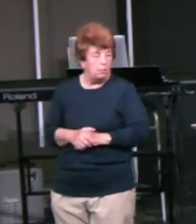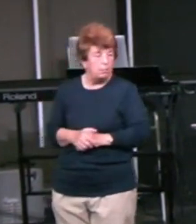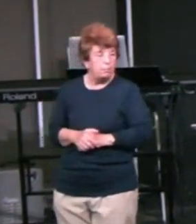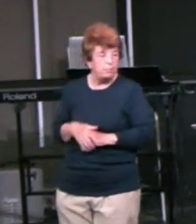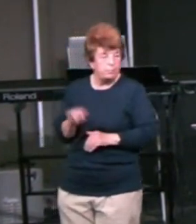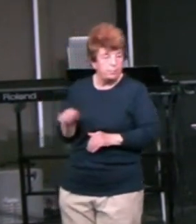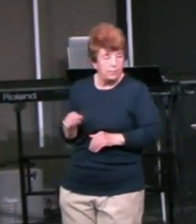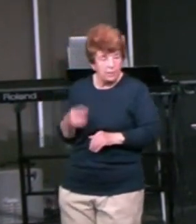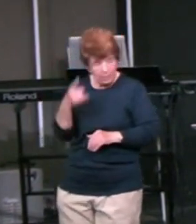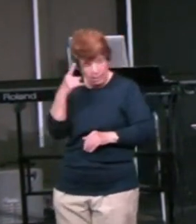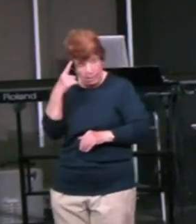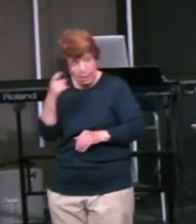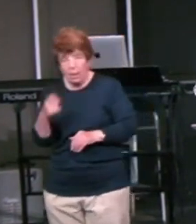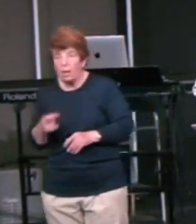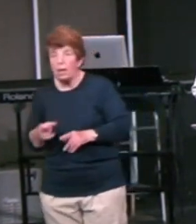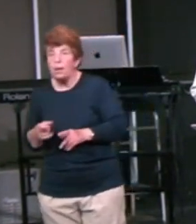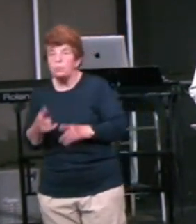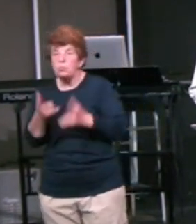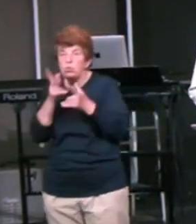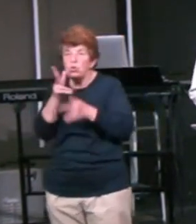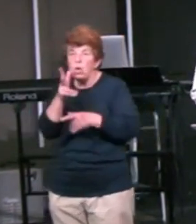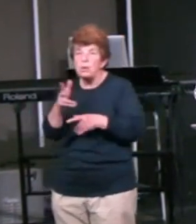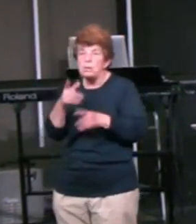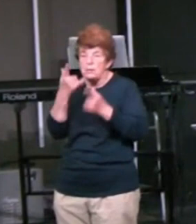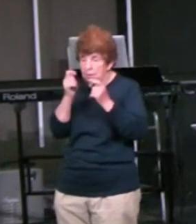And if you think I'm kidding, put me to the test.